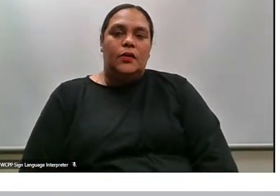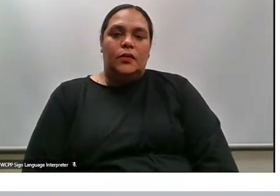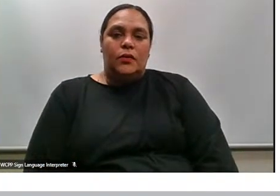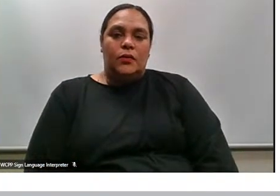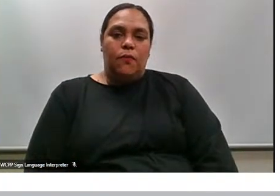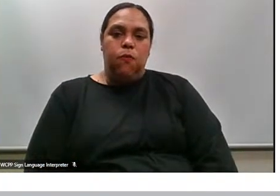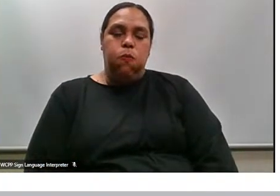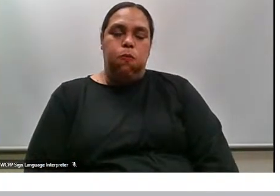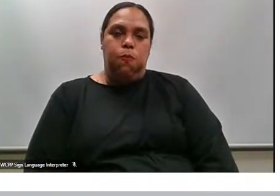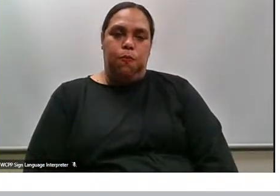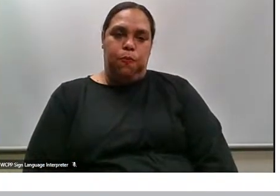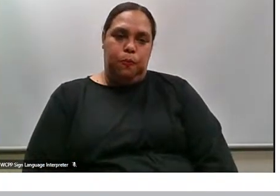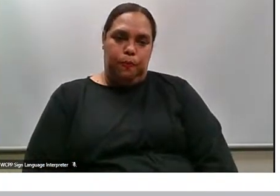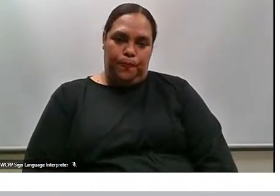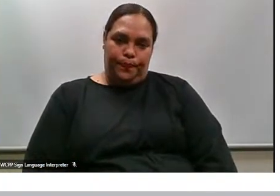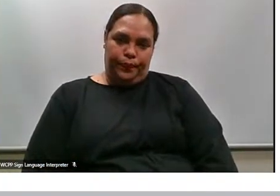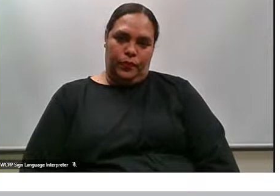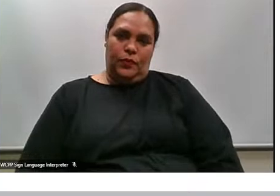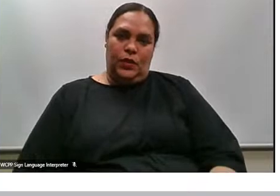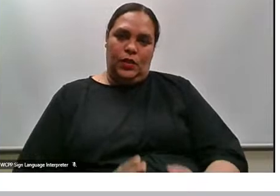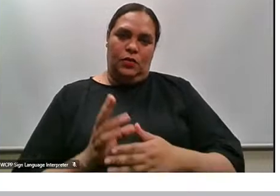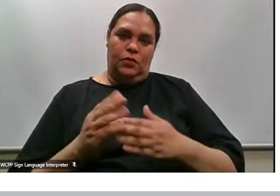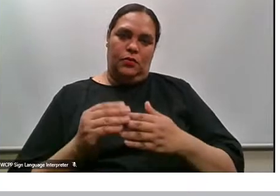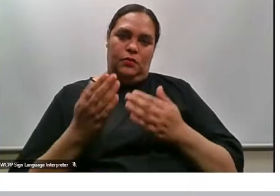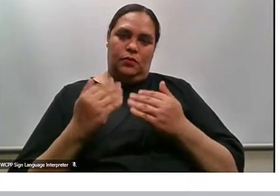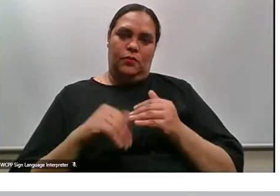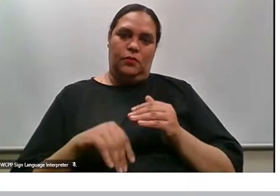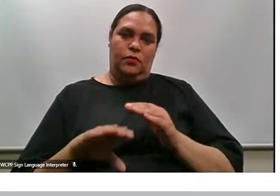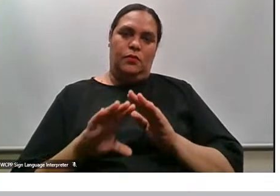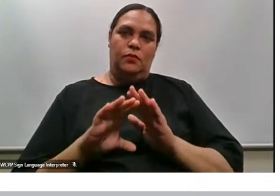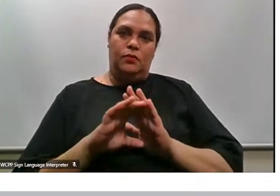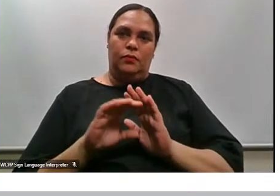Thank you, Honourable Members. I want us to move to Section E.